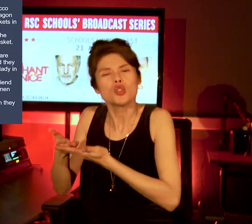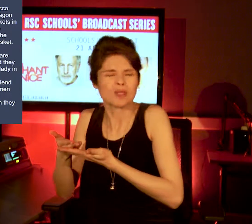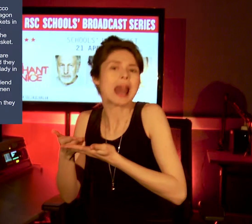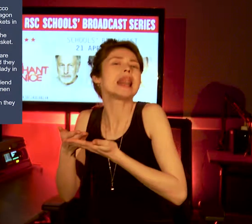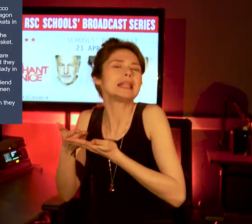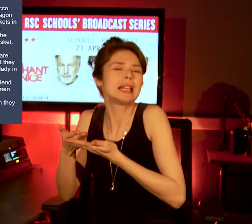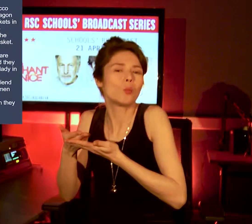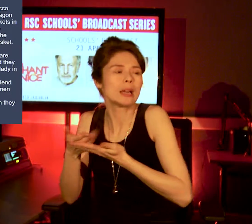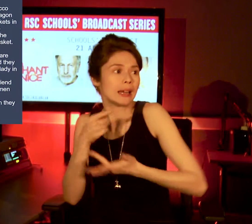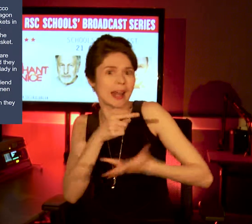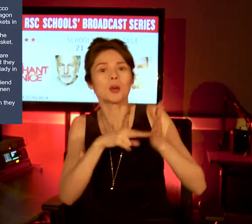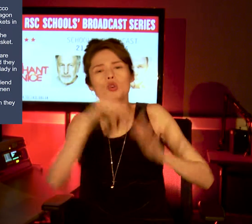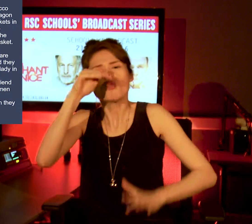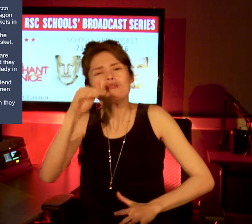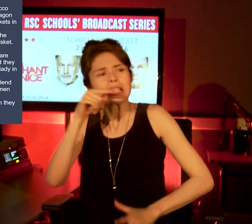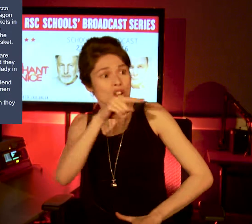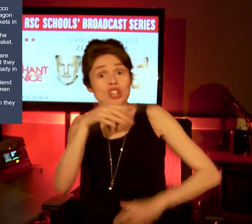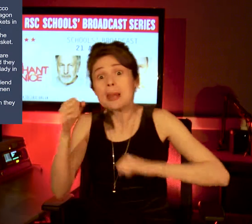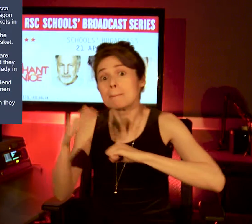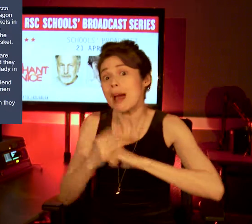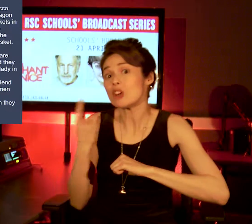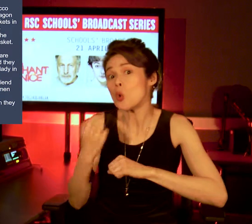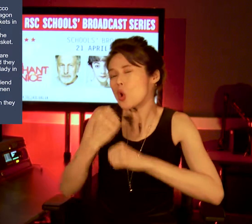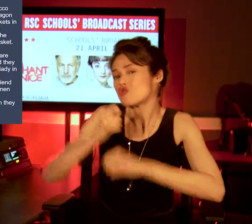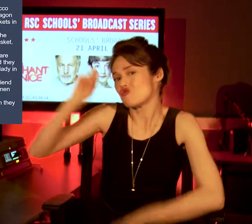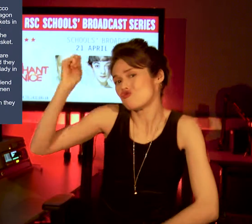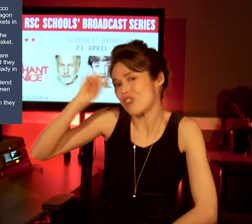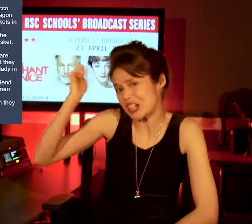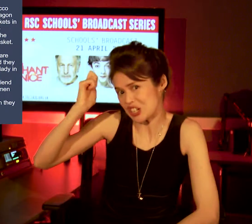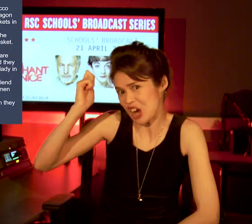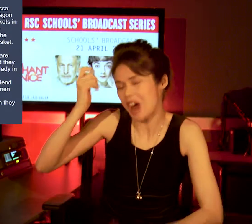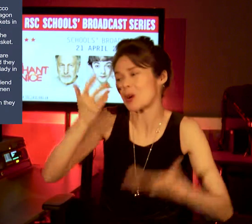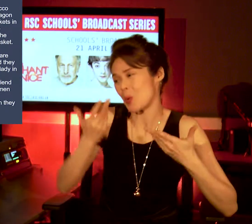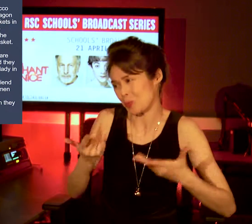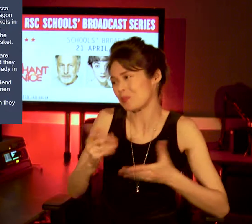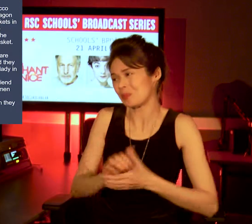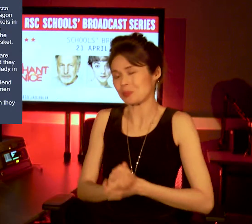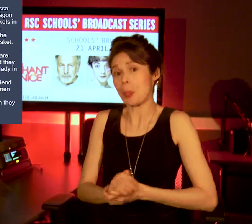Portia's lady-in-waiting, Nerissa, also marries Gratiano,